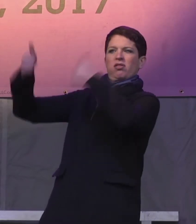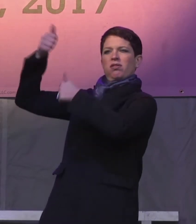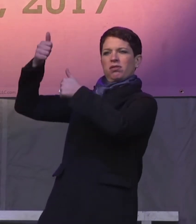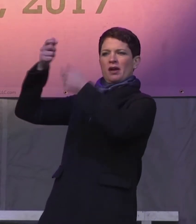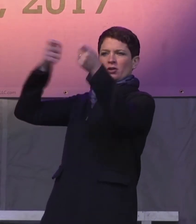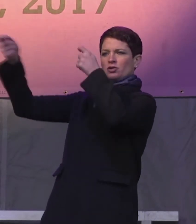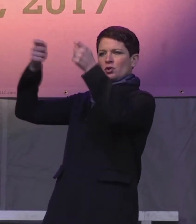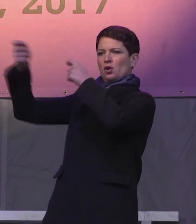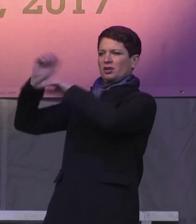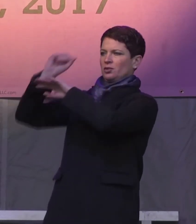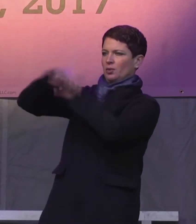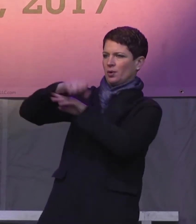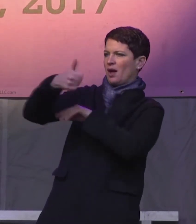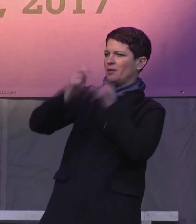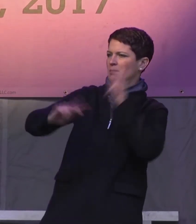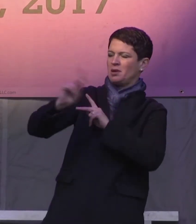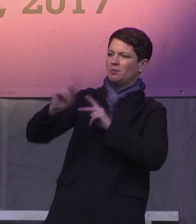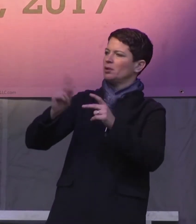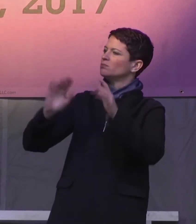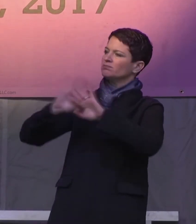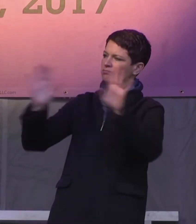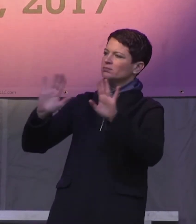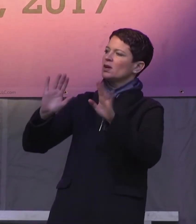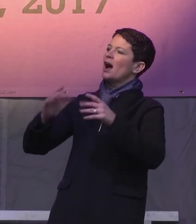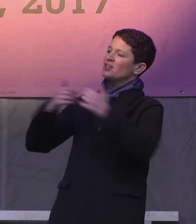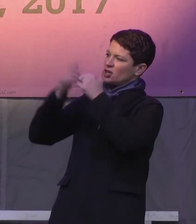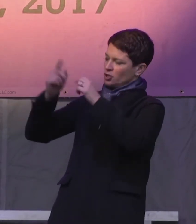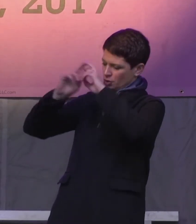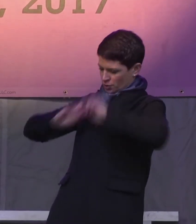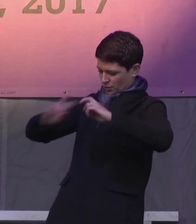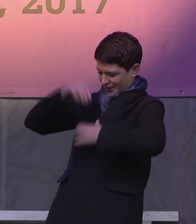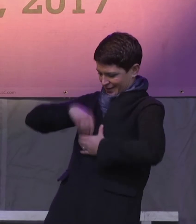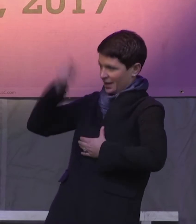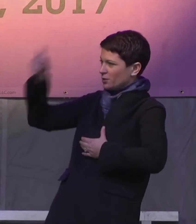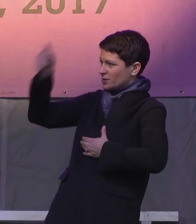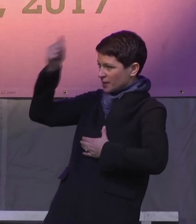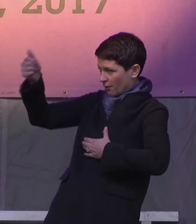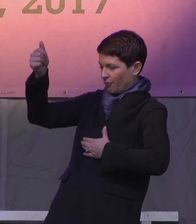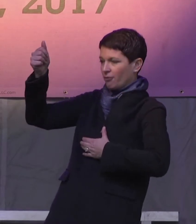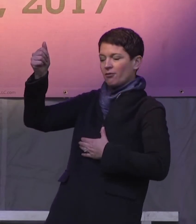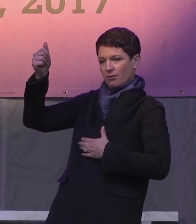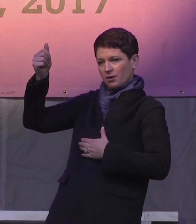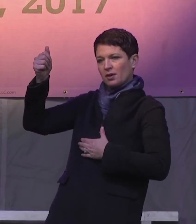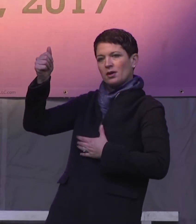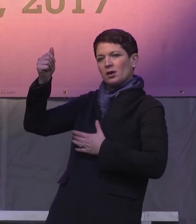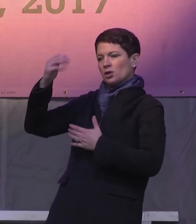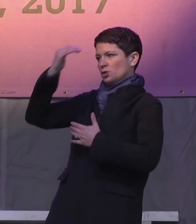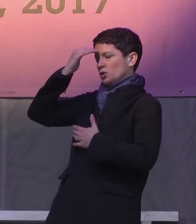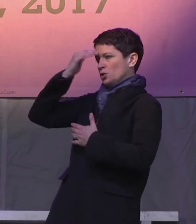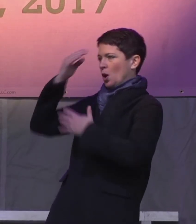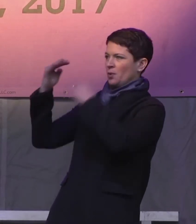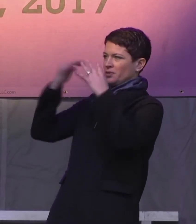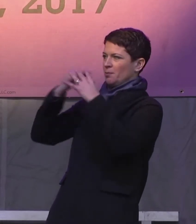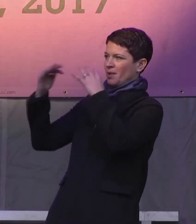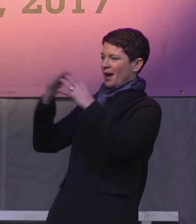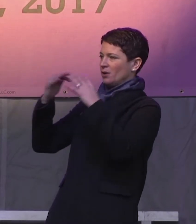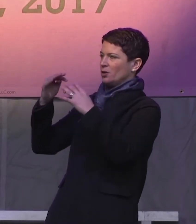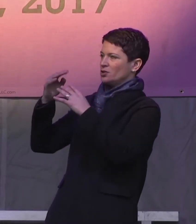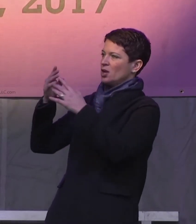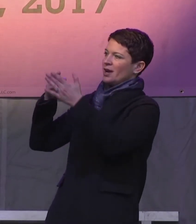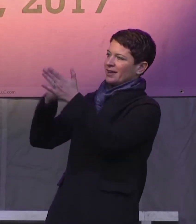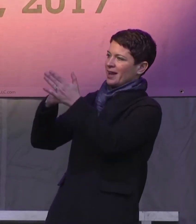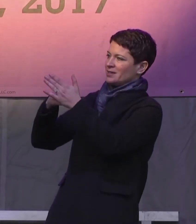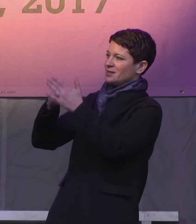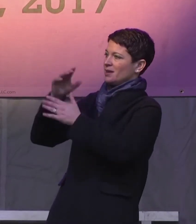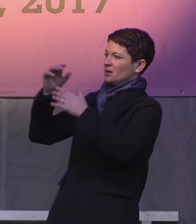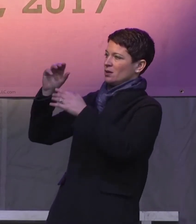over somebody else. I challenge you to dig deep within yourselves to know that the battles you wage against